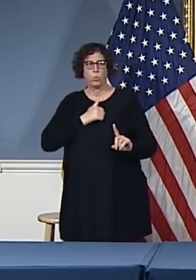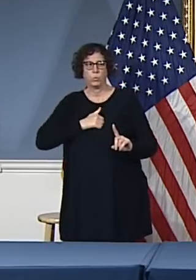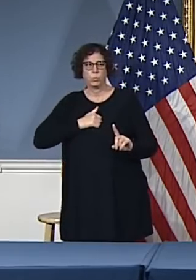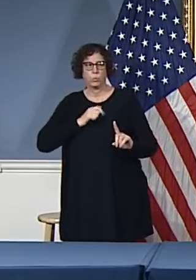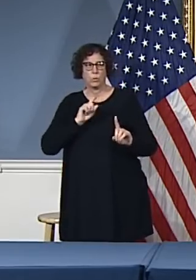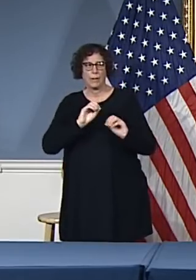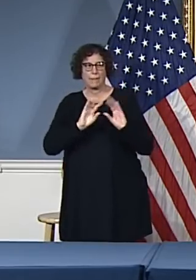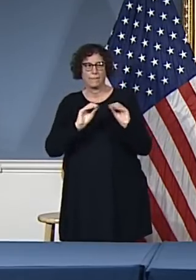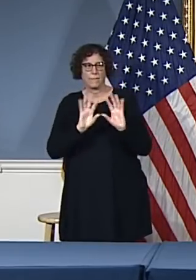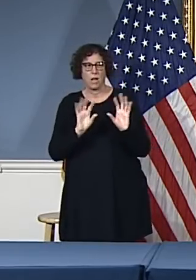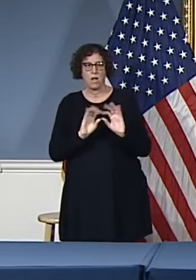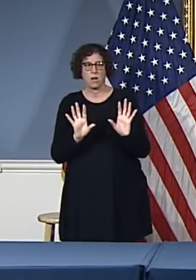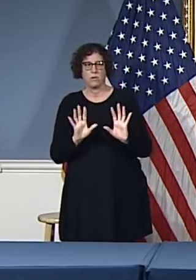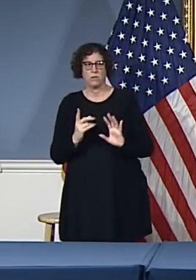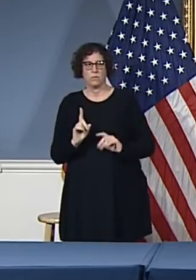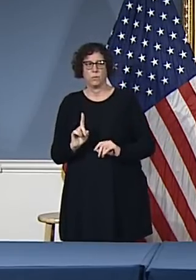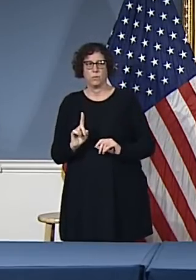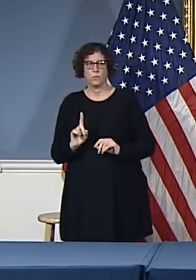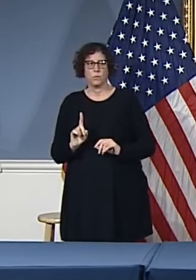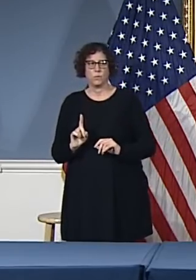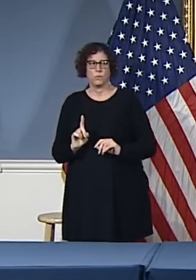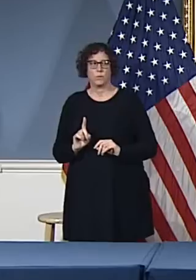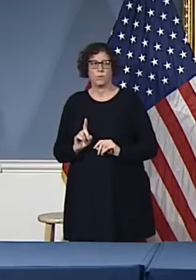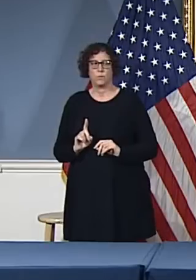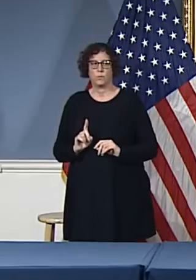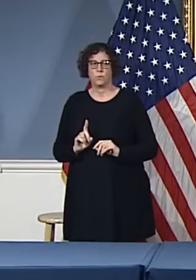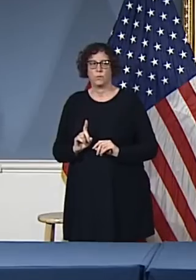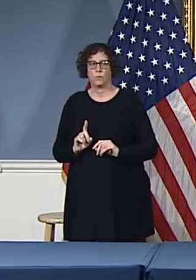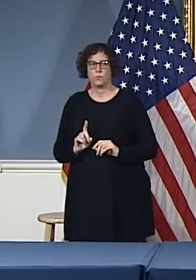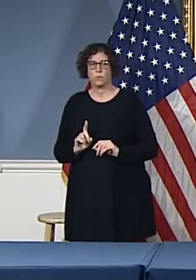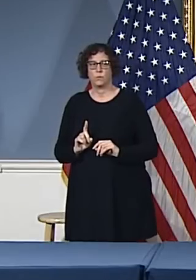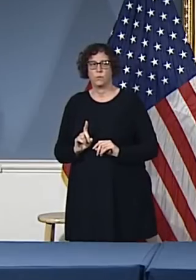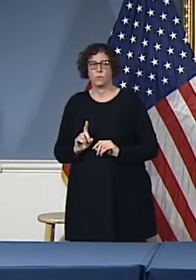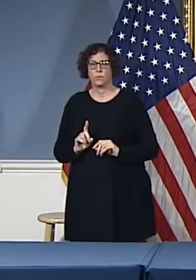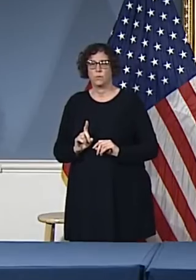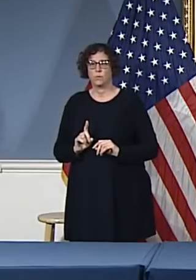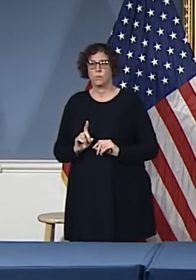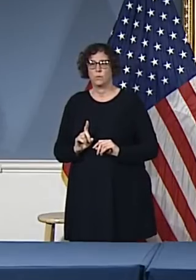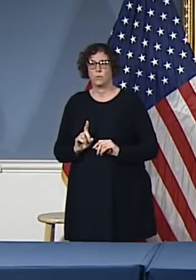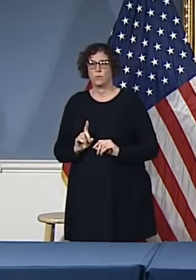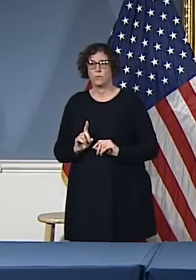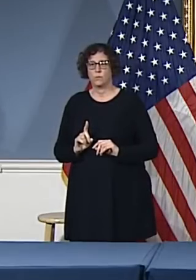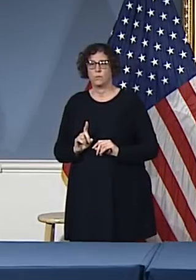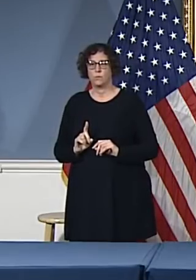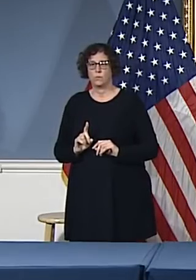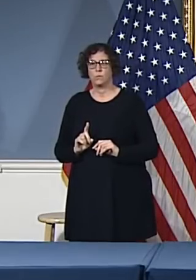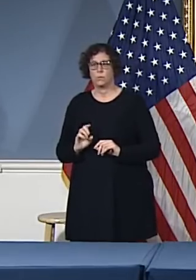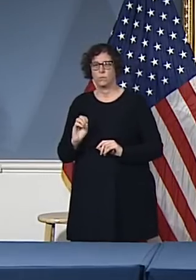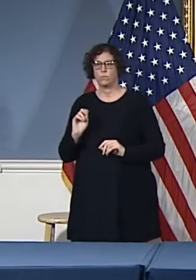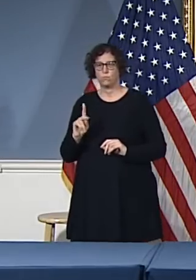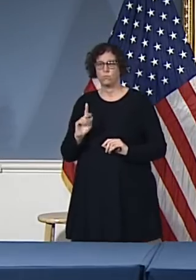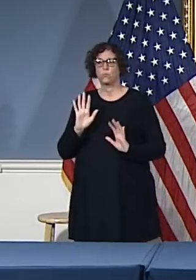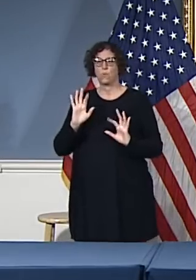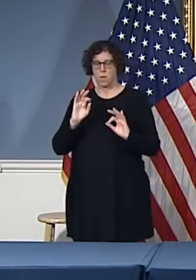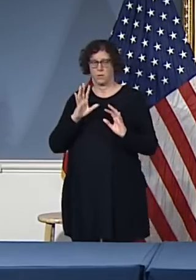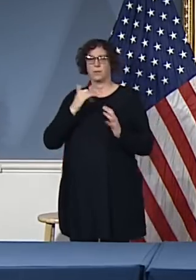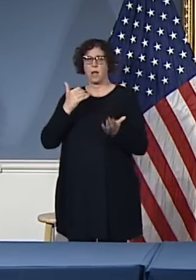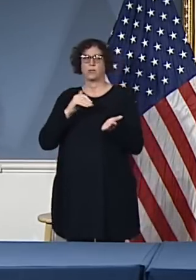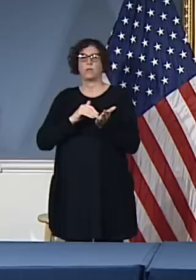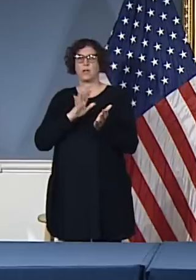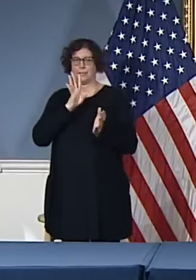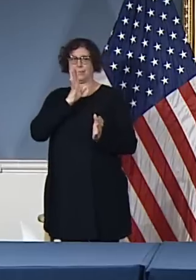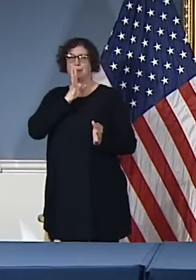back? Yes. Okay. Yes? Amanda, we changed the method of